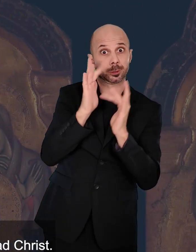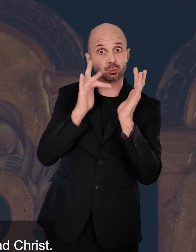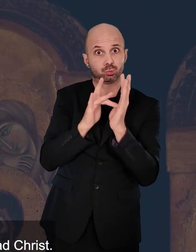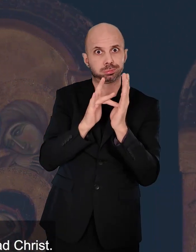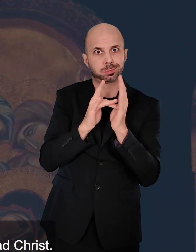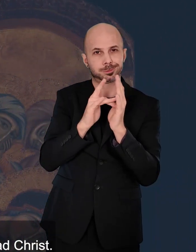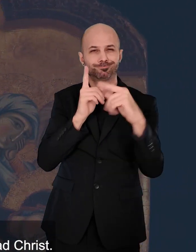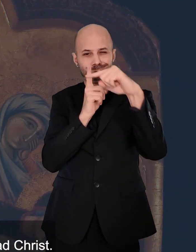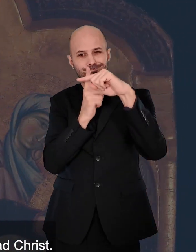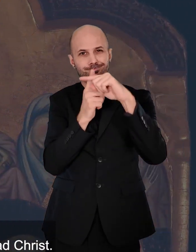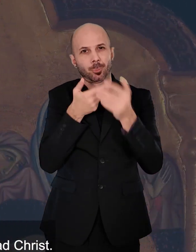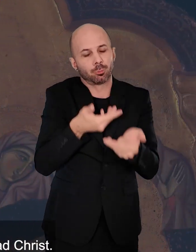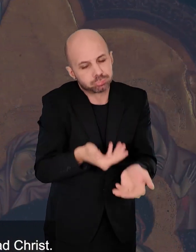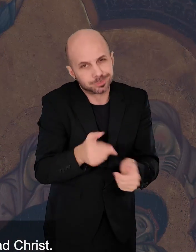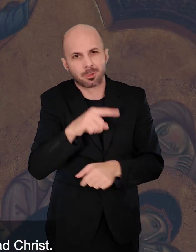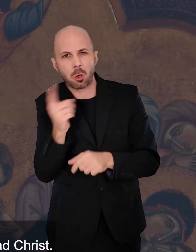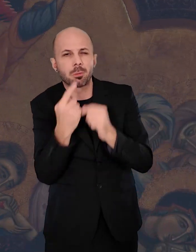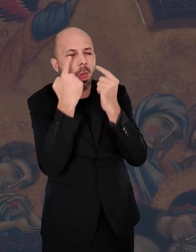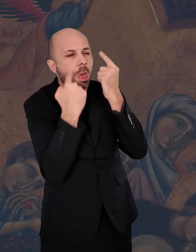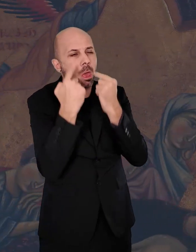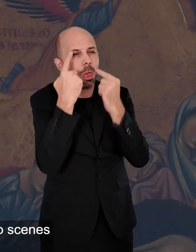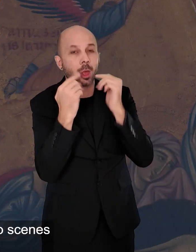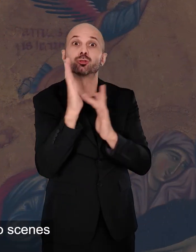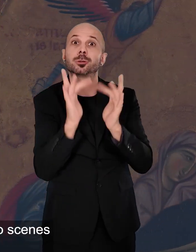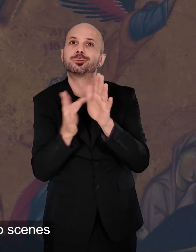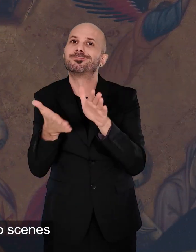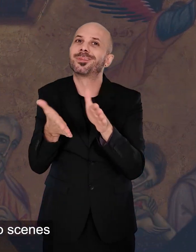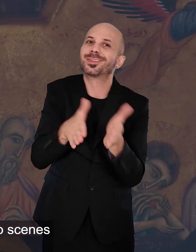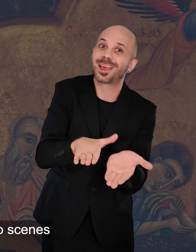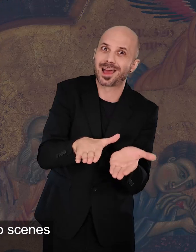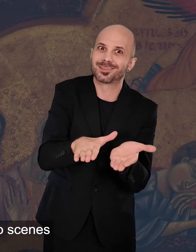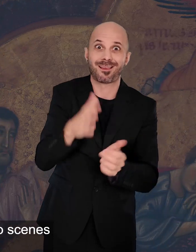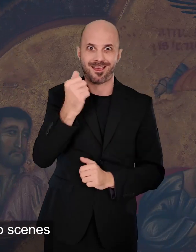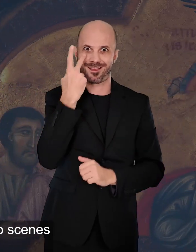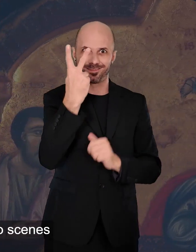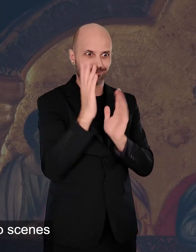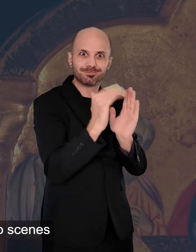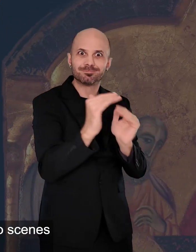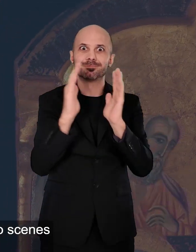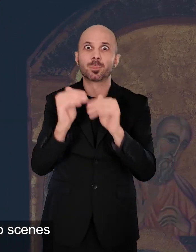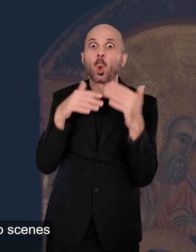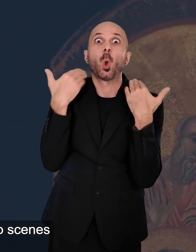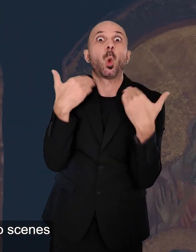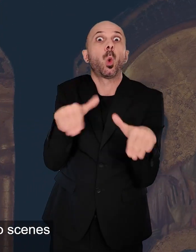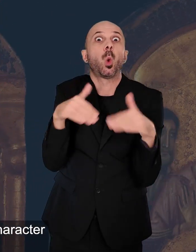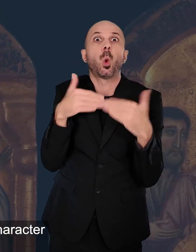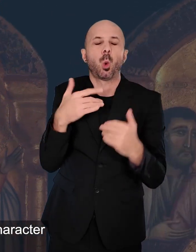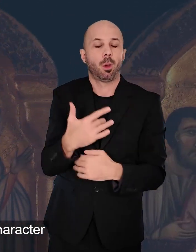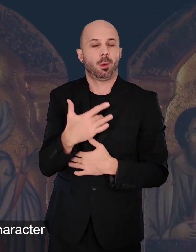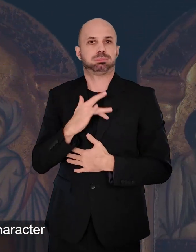the lamentation over the dead Christ. The striking features in these two scenes is the artist's capacity to convey the